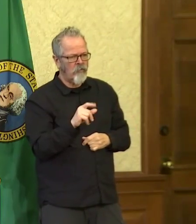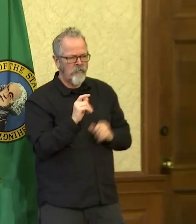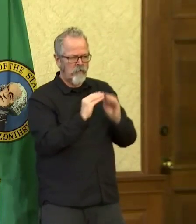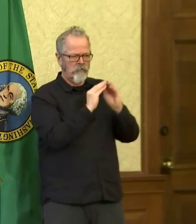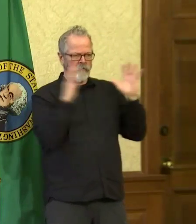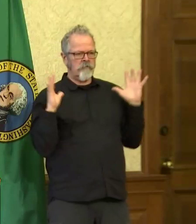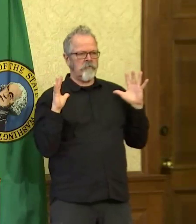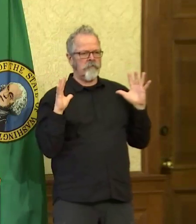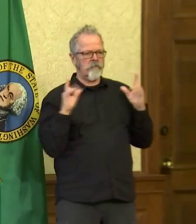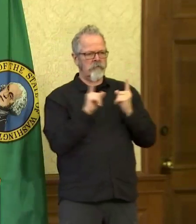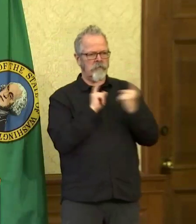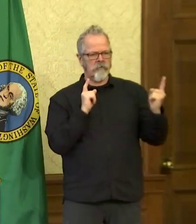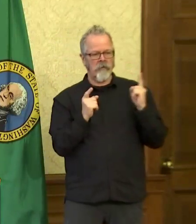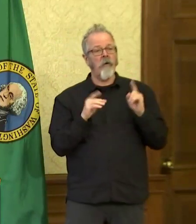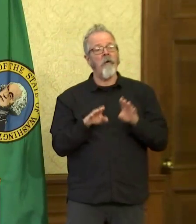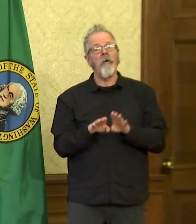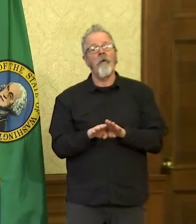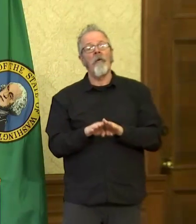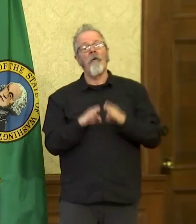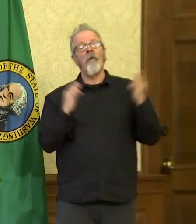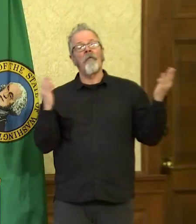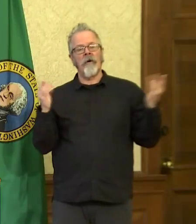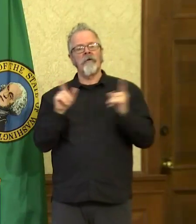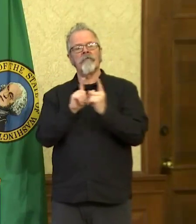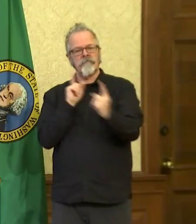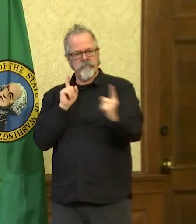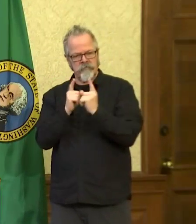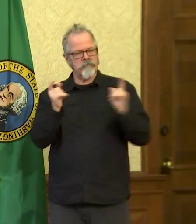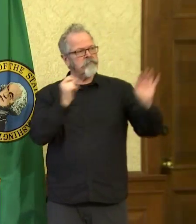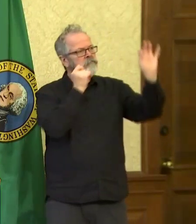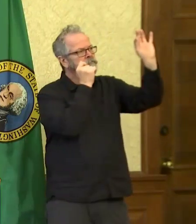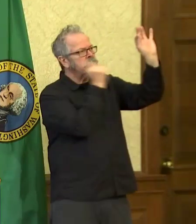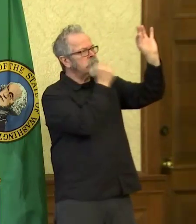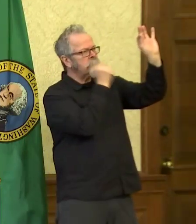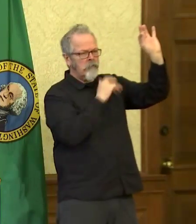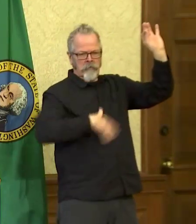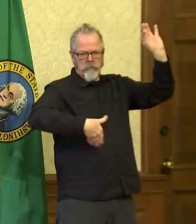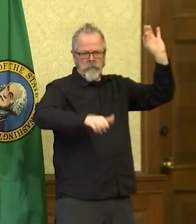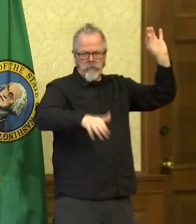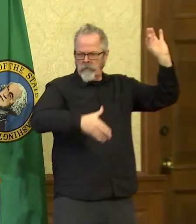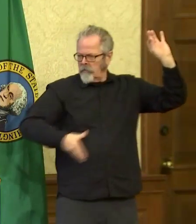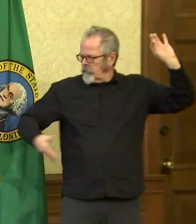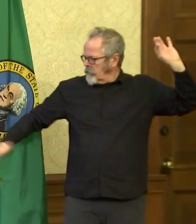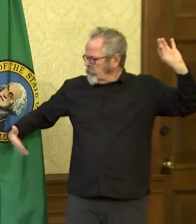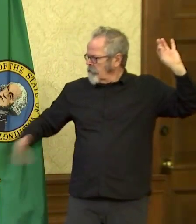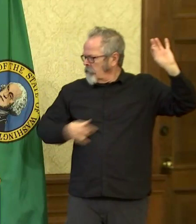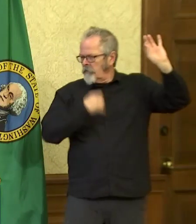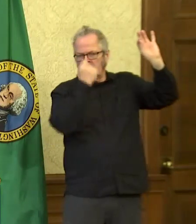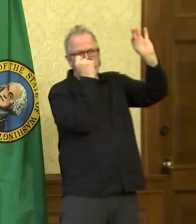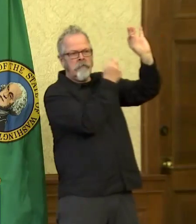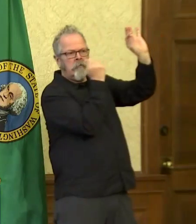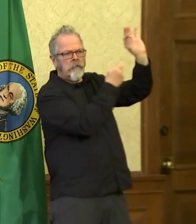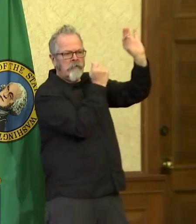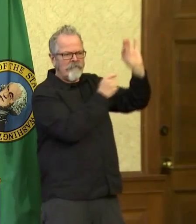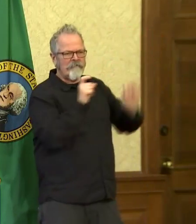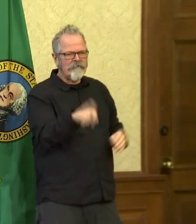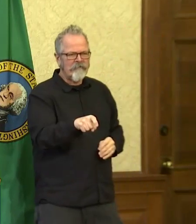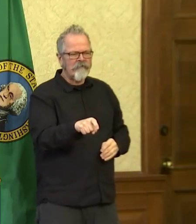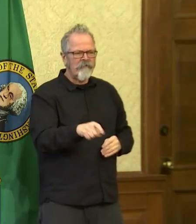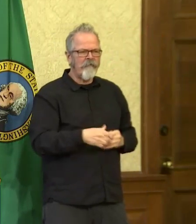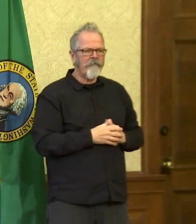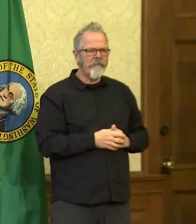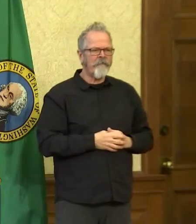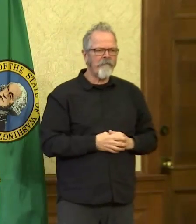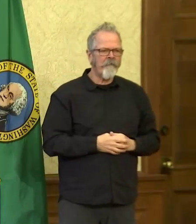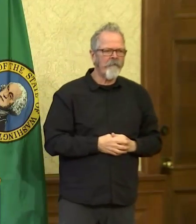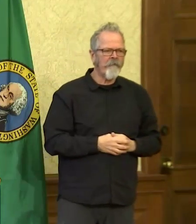Now, in addition to the distancing, we have plenty of protection to keep equipment clean, to